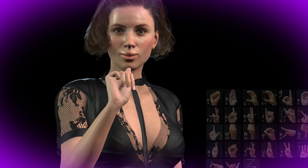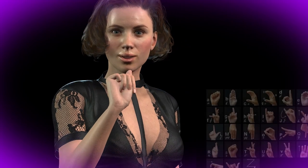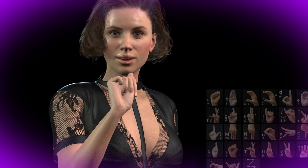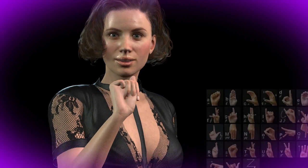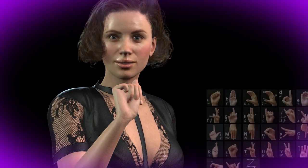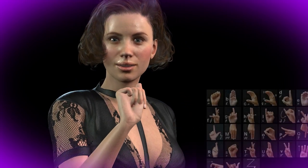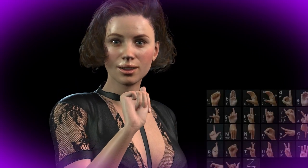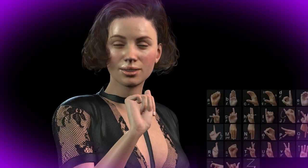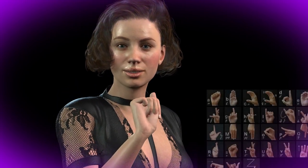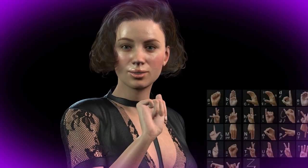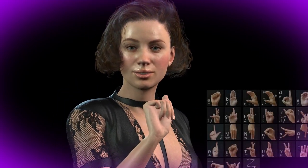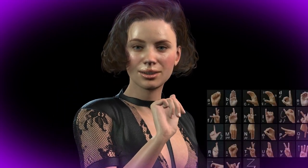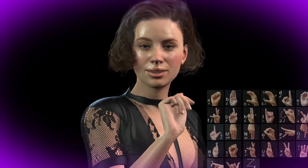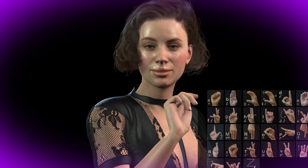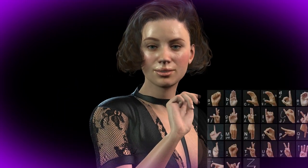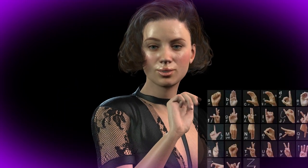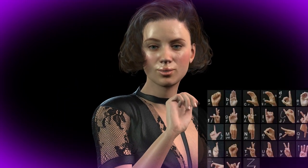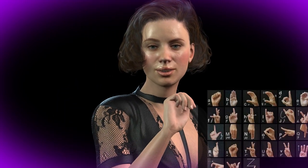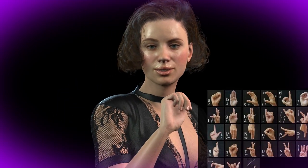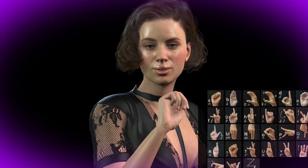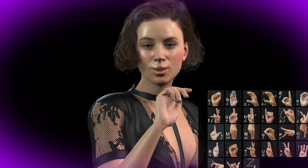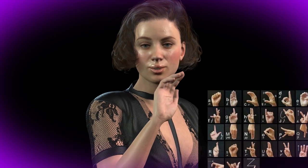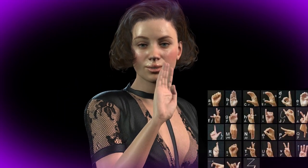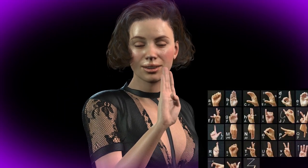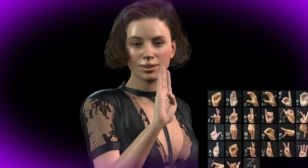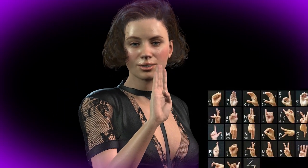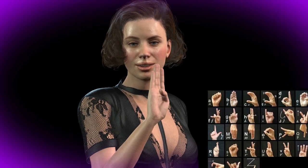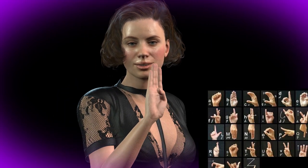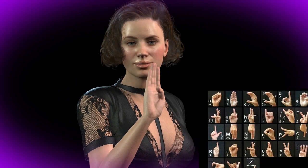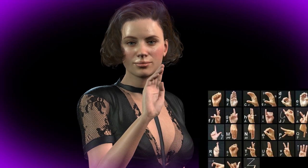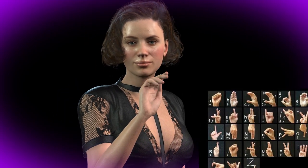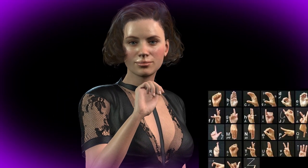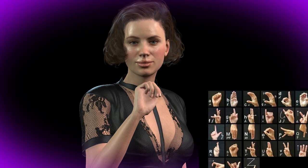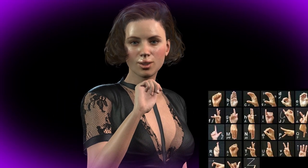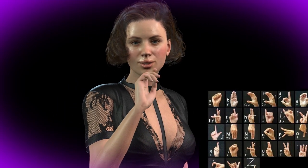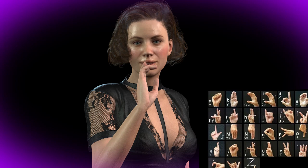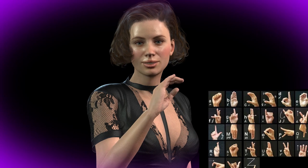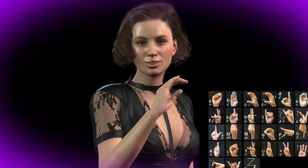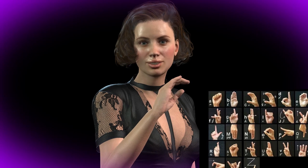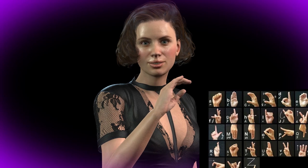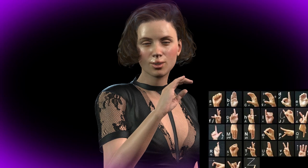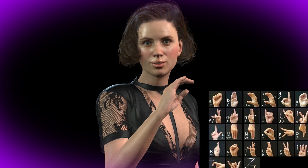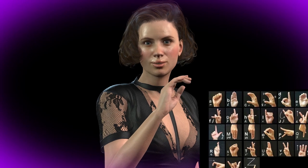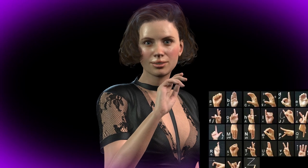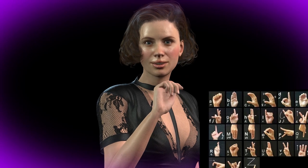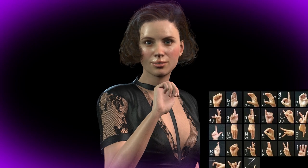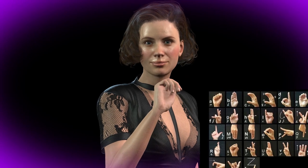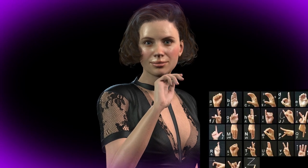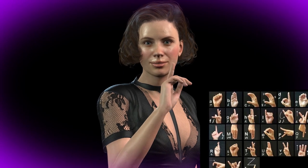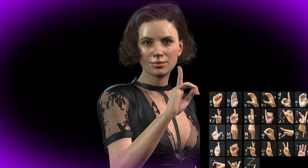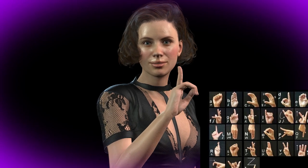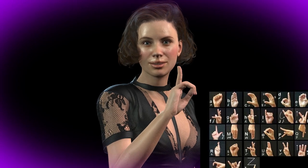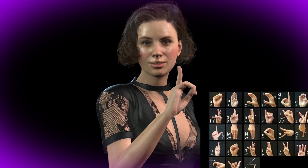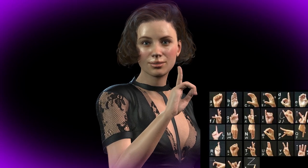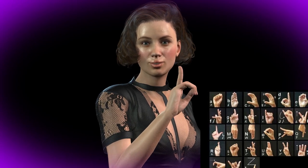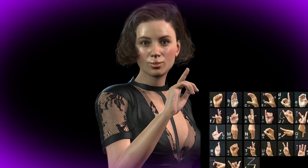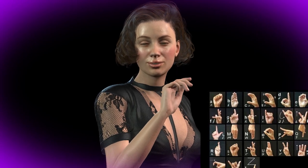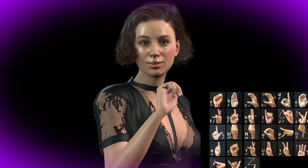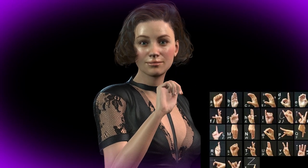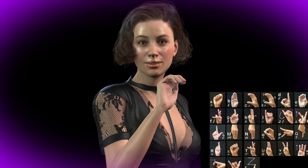what i think it will take a bit too long to go to the letter z so let's just go to the letter p as i'm sure you have other